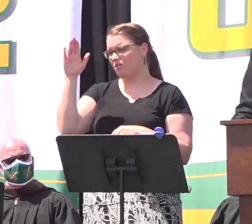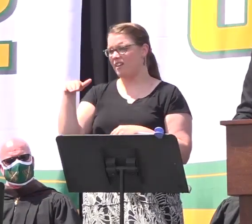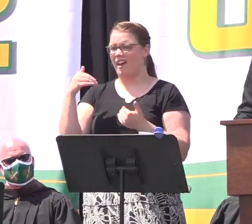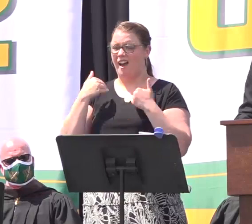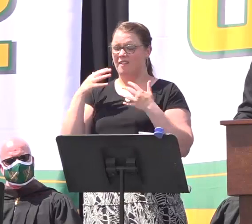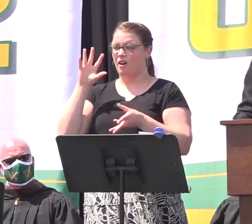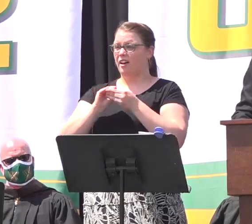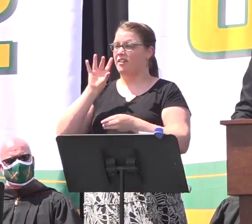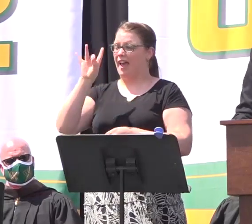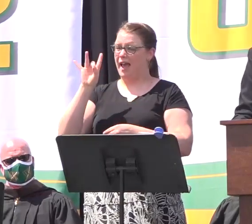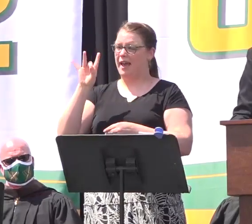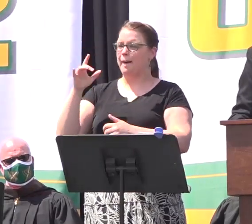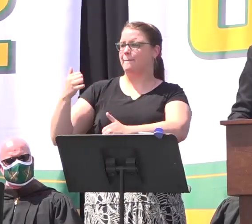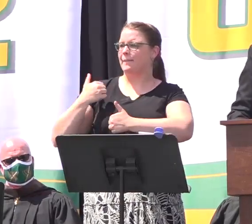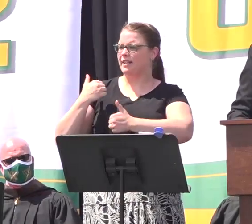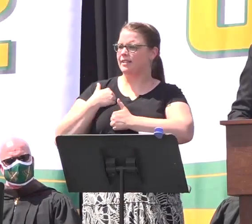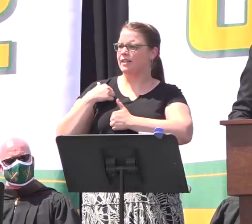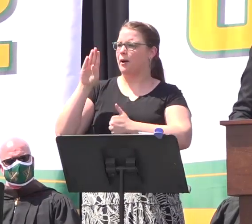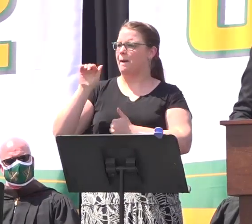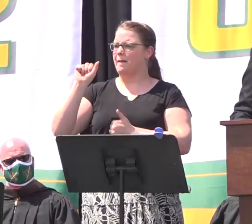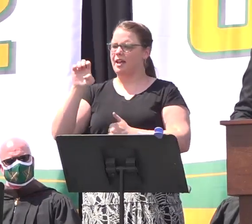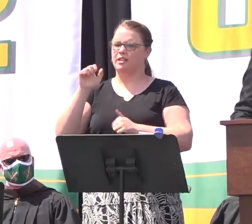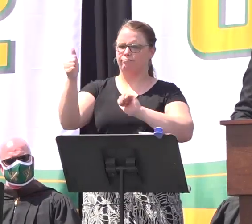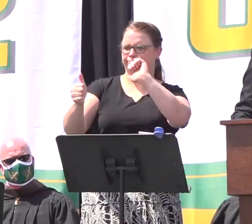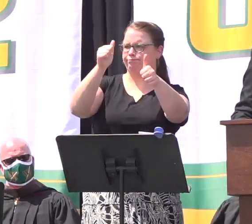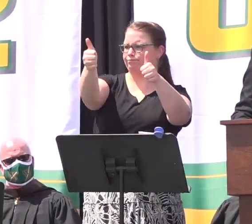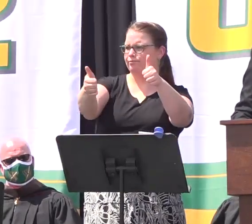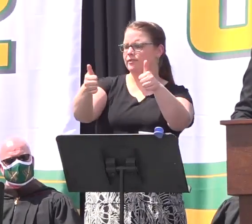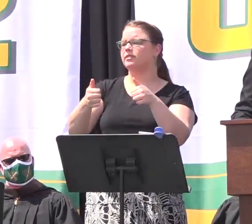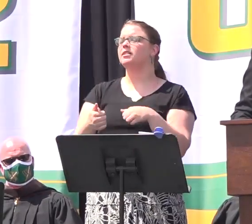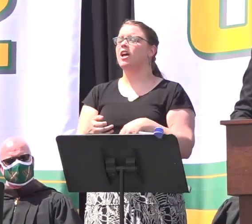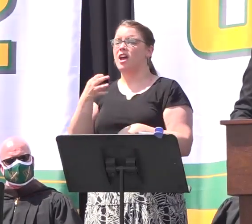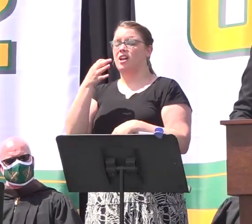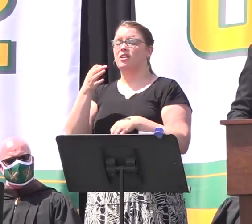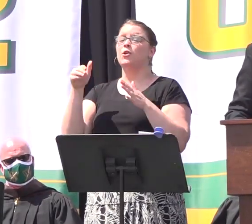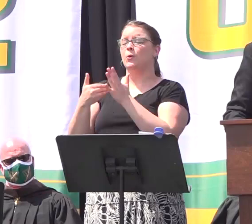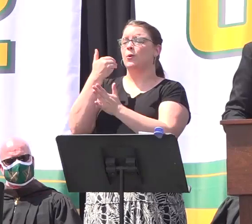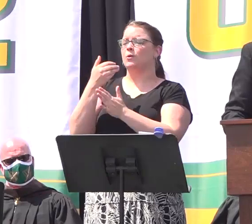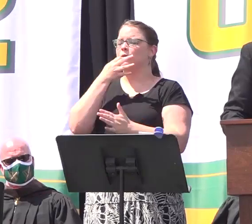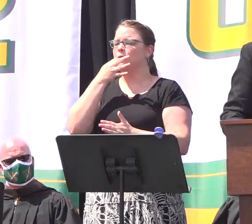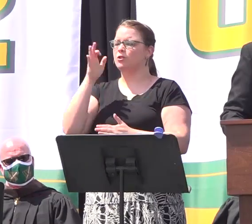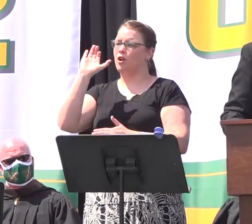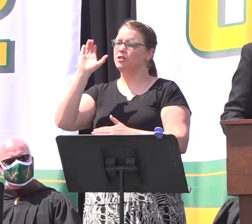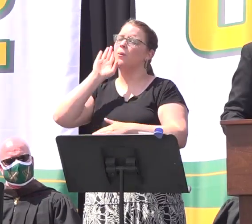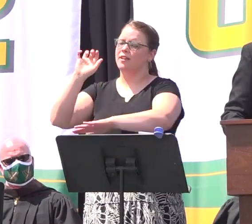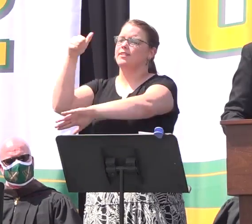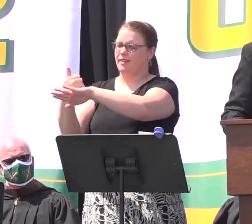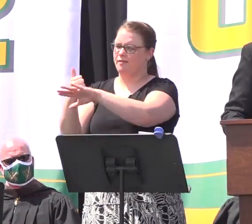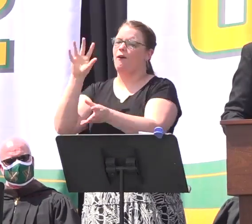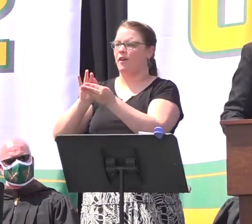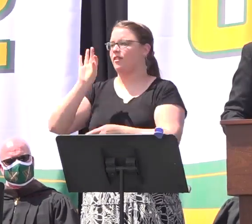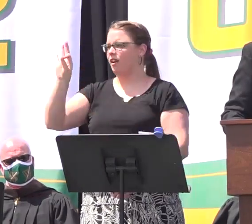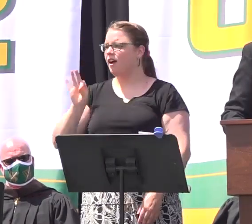military bases now, and a new Coast Guard headquarters is coming to Charleston. That'll make 9. We also have a great tradition of